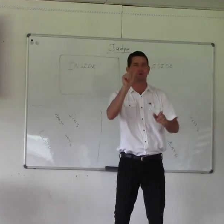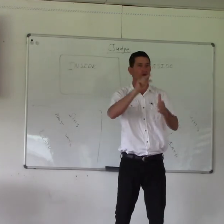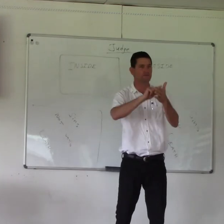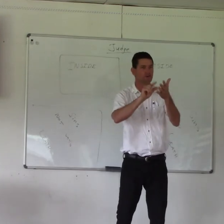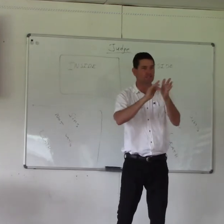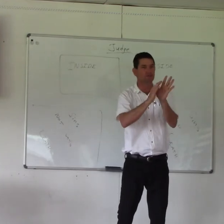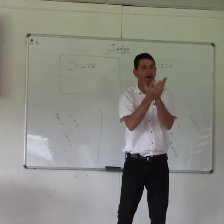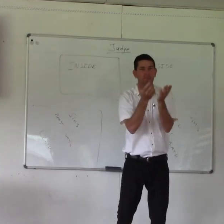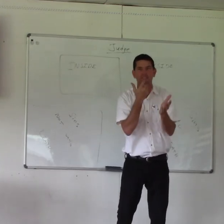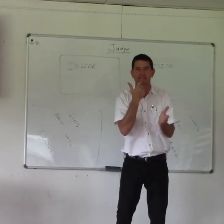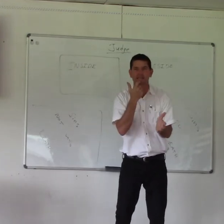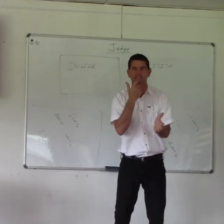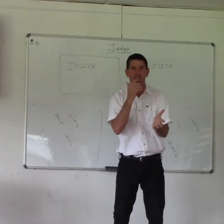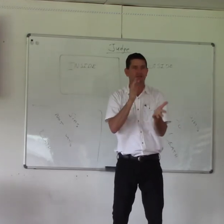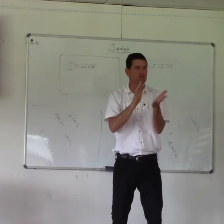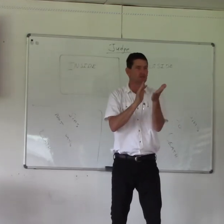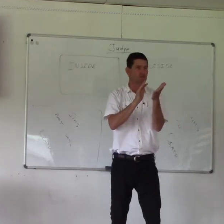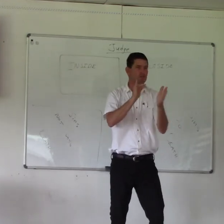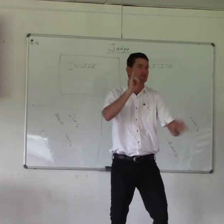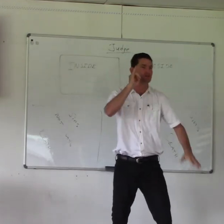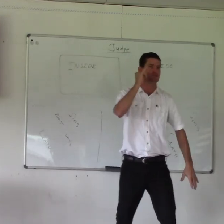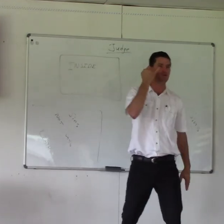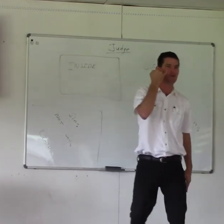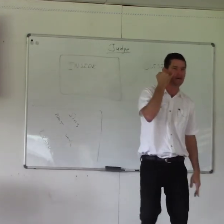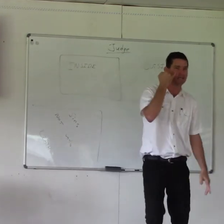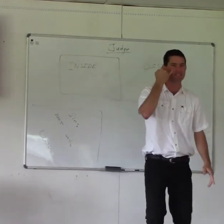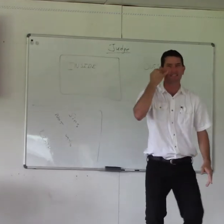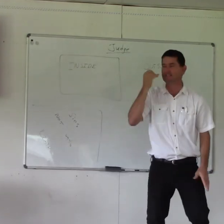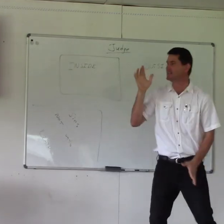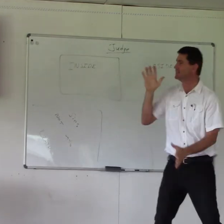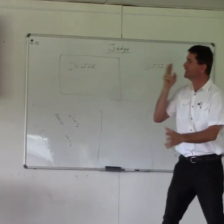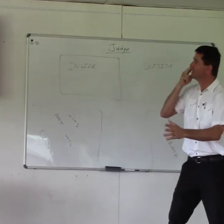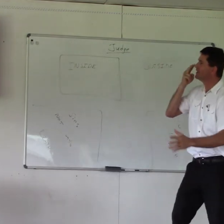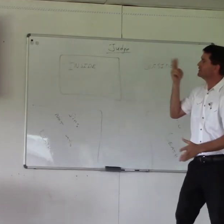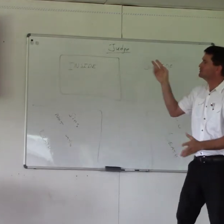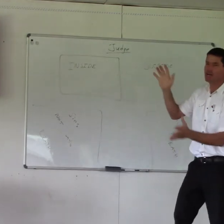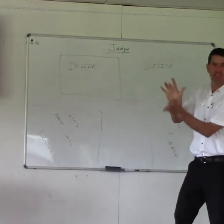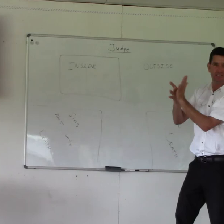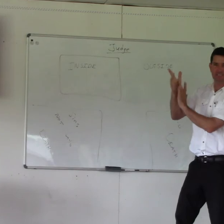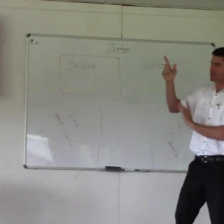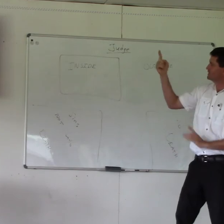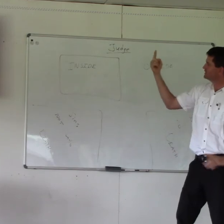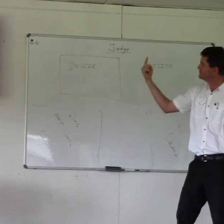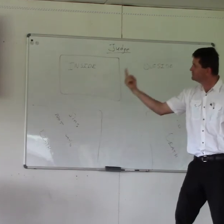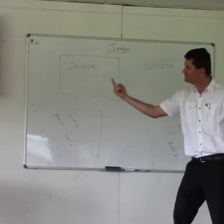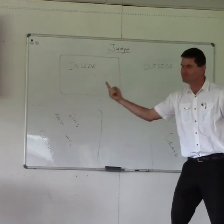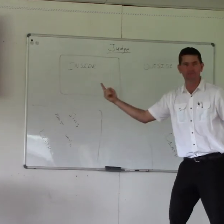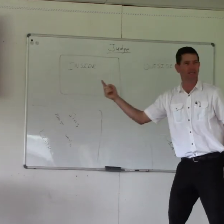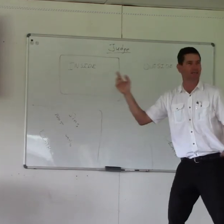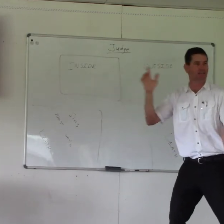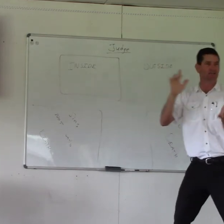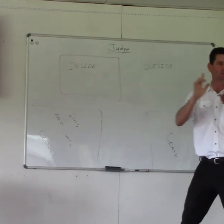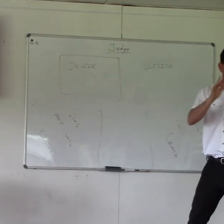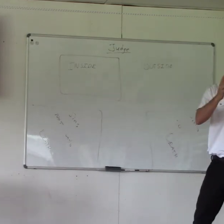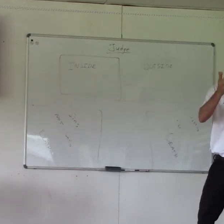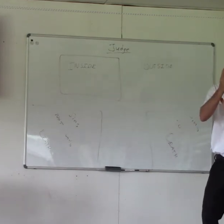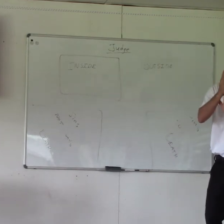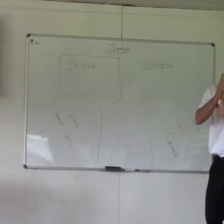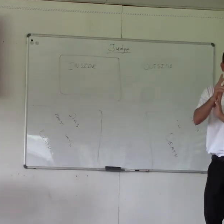One verse, the Bible says, Judas saw Jesus. Judas,